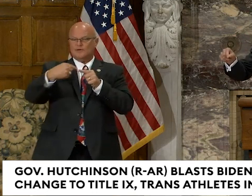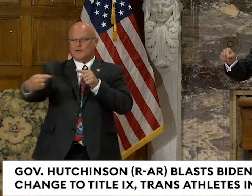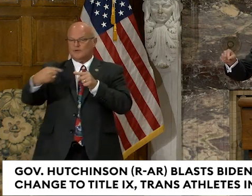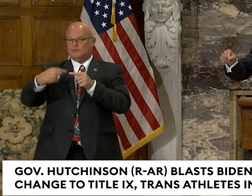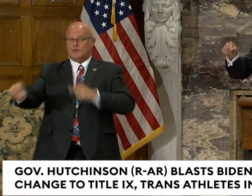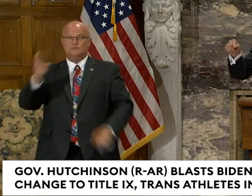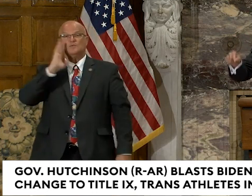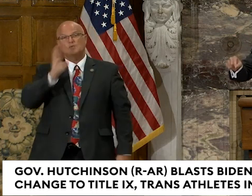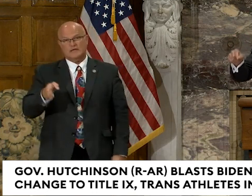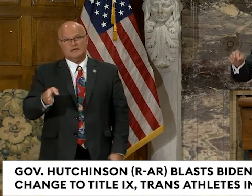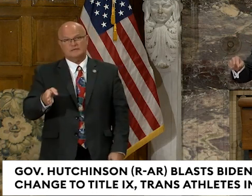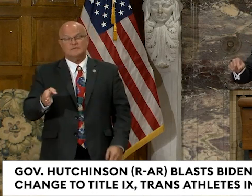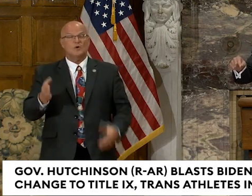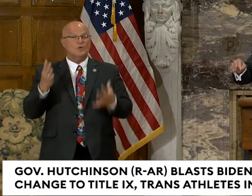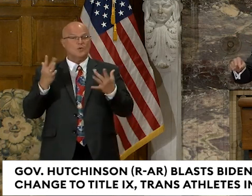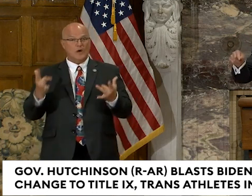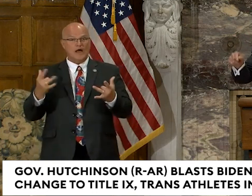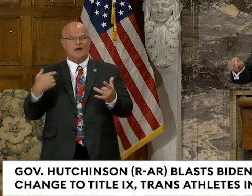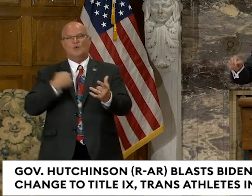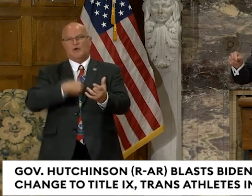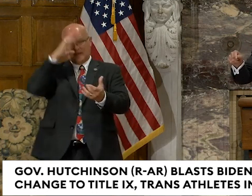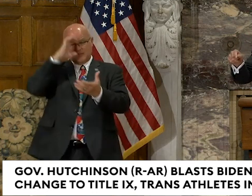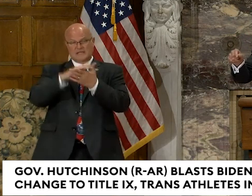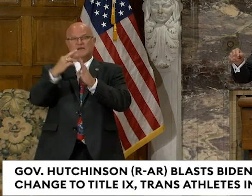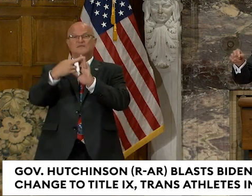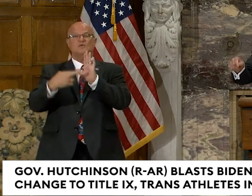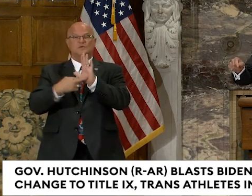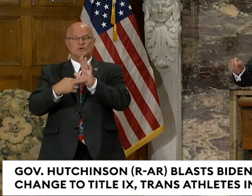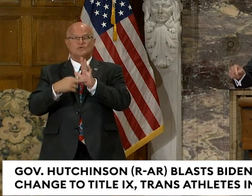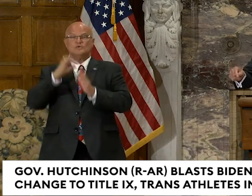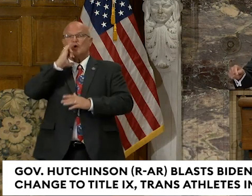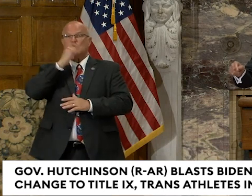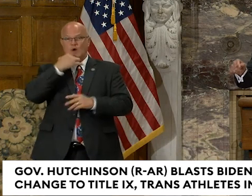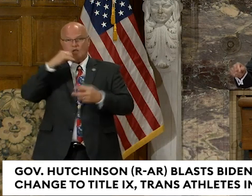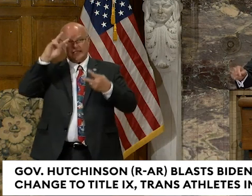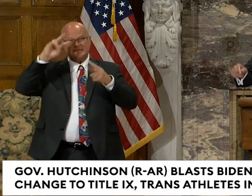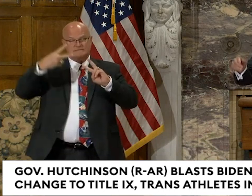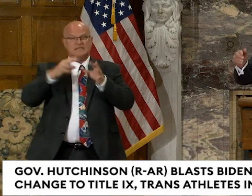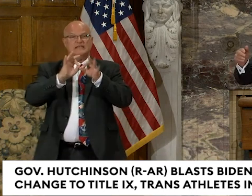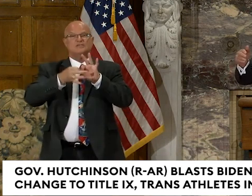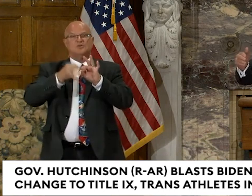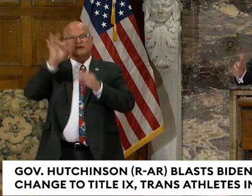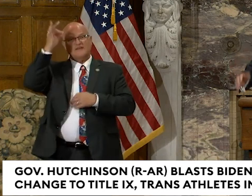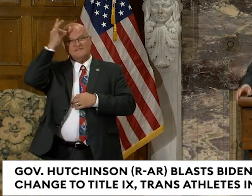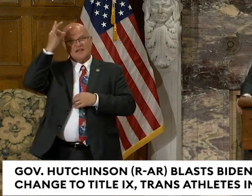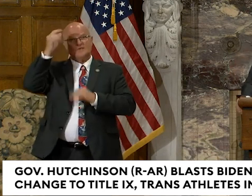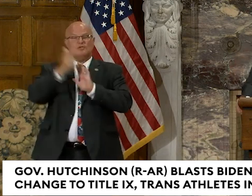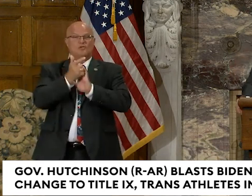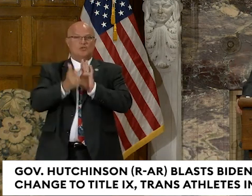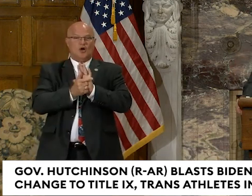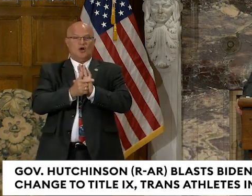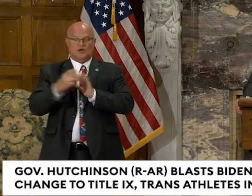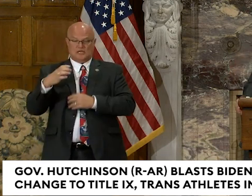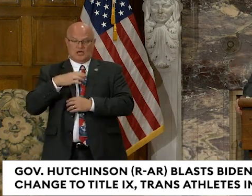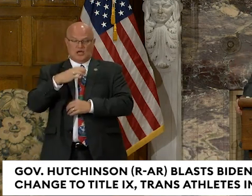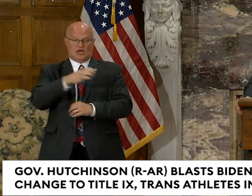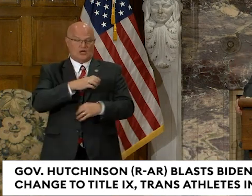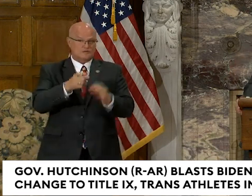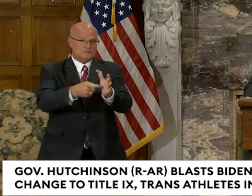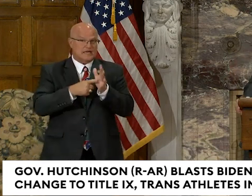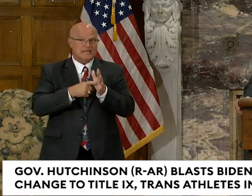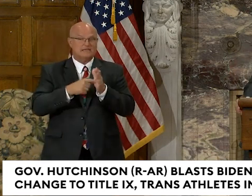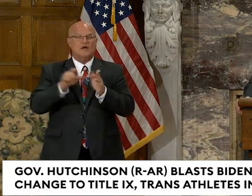one of those, again, because we believe the rules are wrongly interpreting federal law, congressional